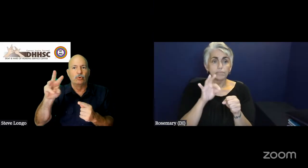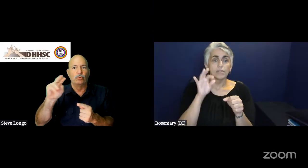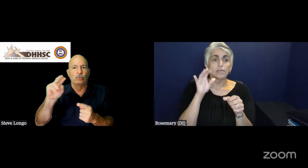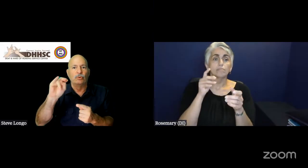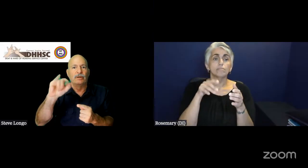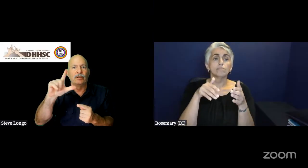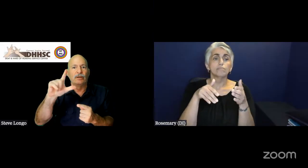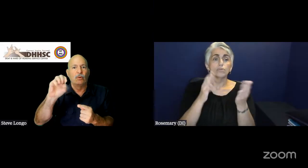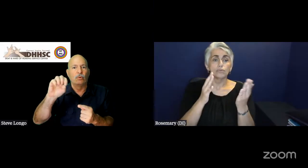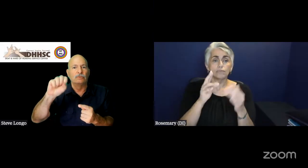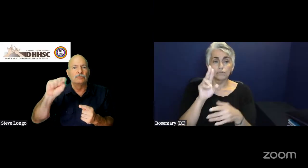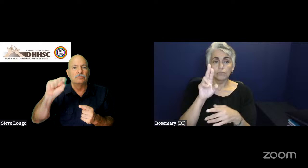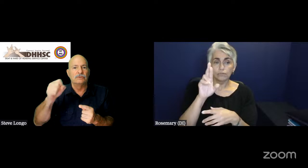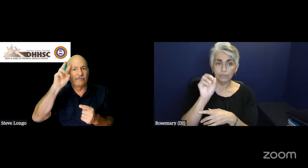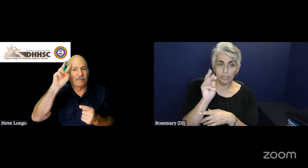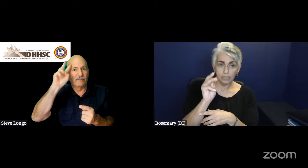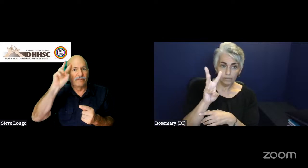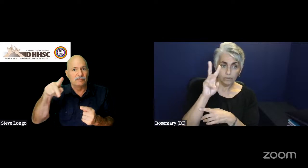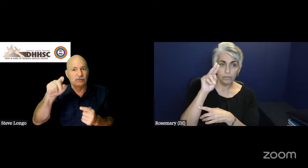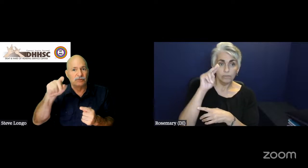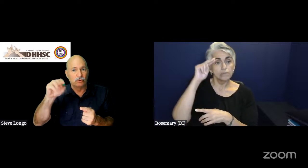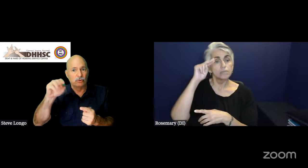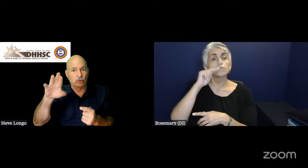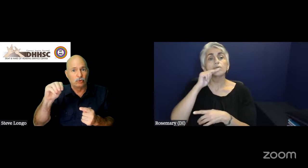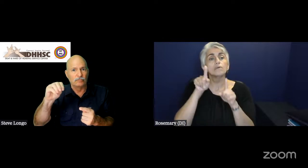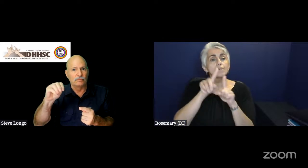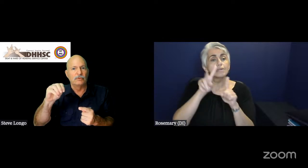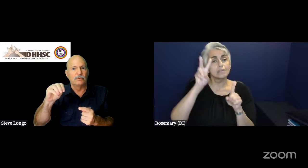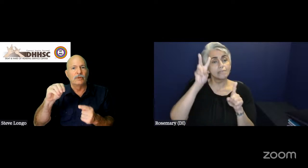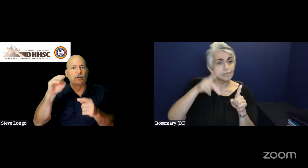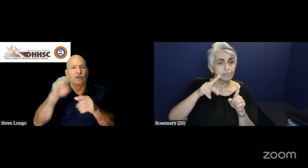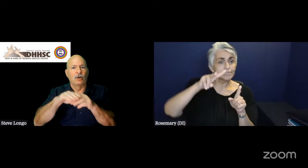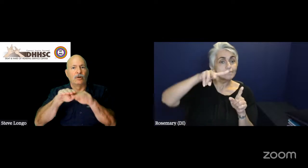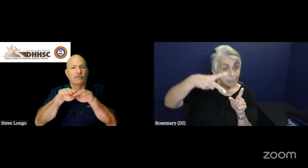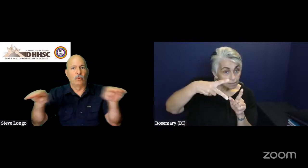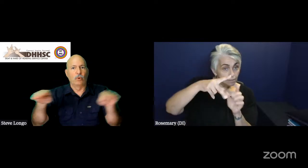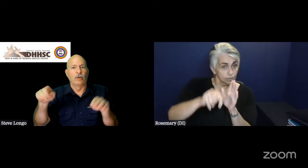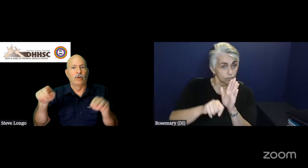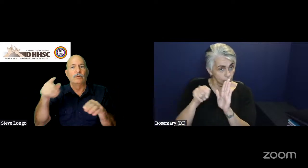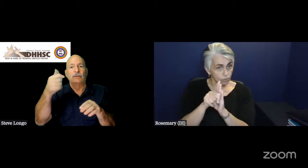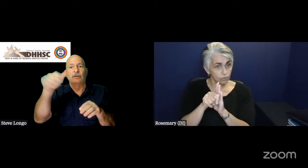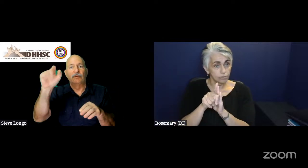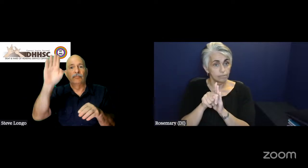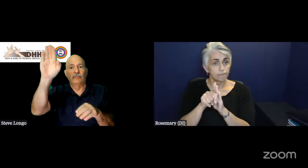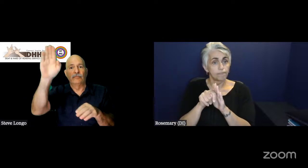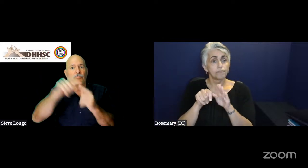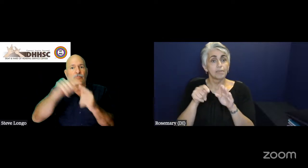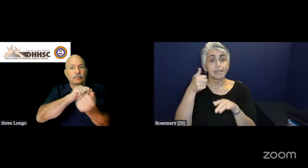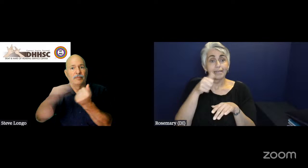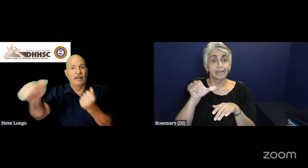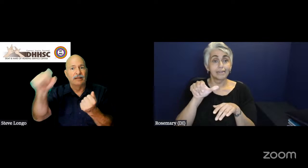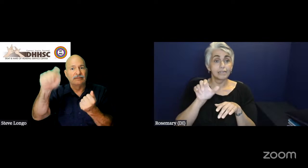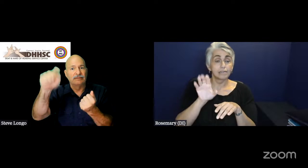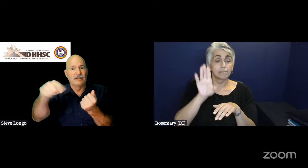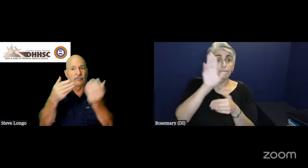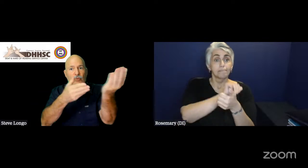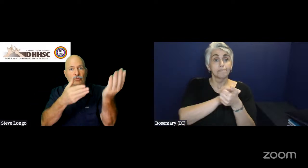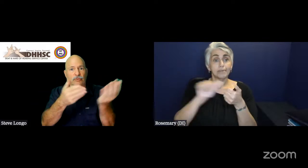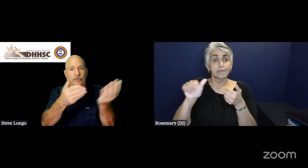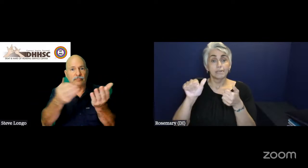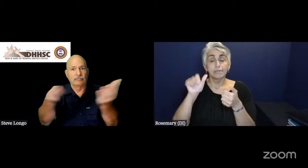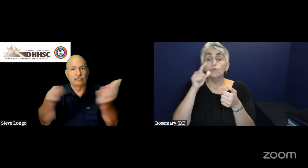How do you vote on the motion to renew Nicole's vice president's term? That's what's on the floor.